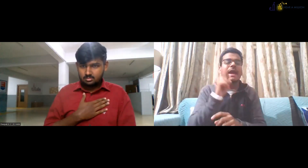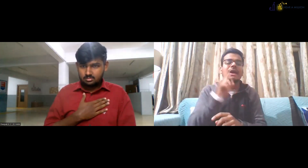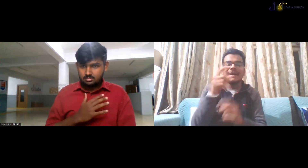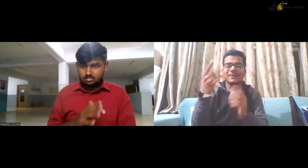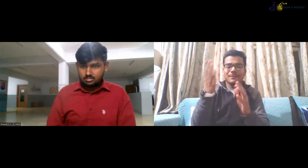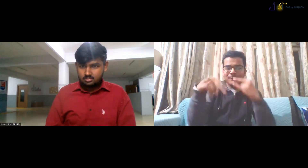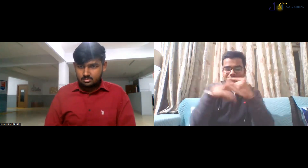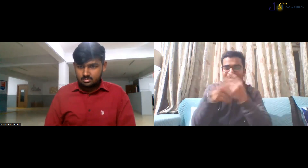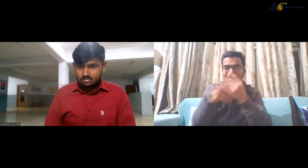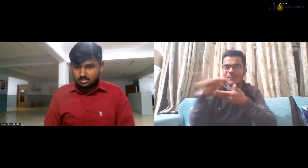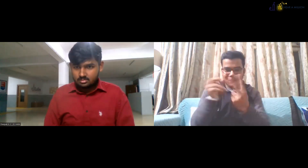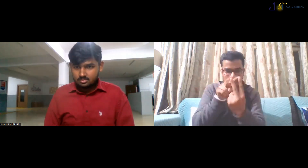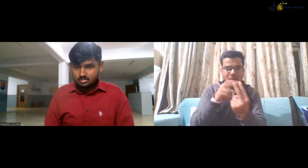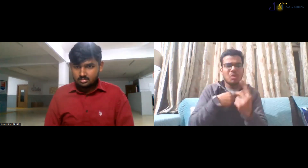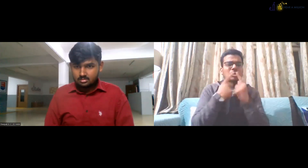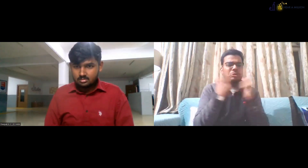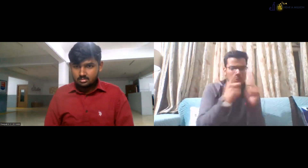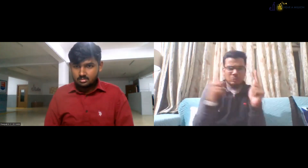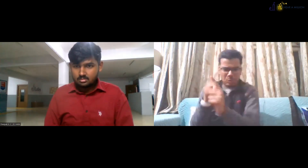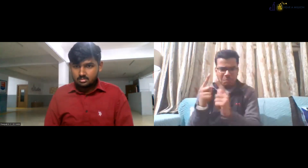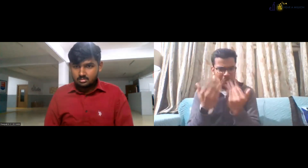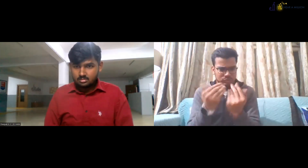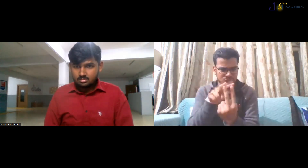Can I ask two questions? They're very short.